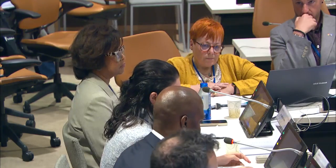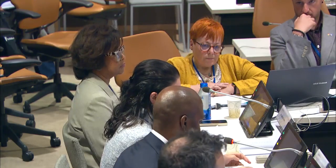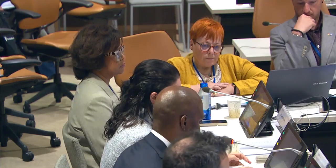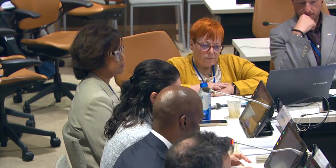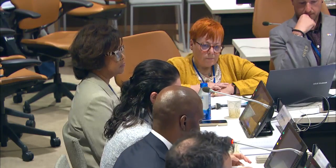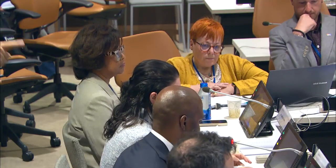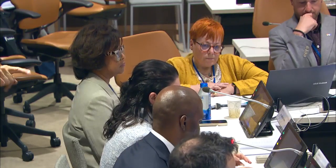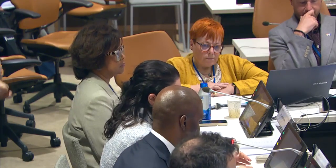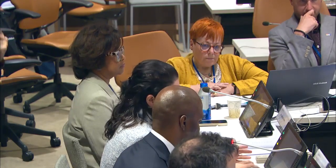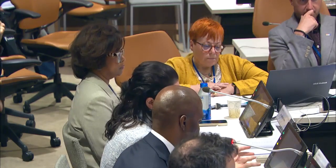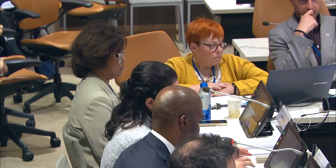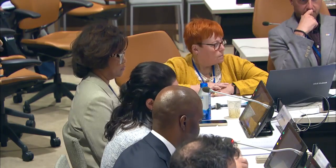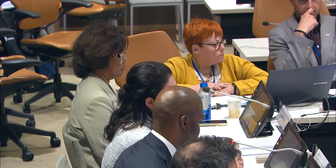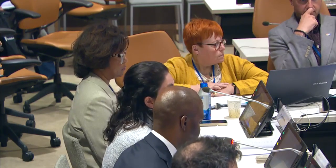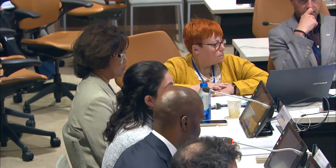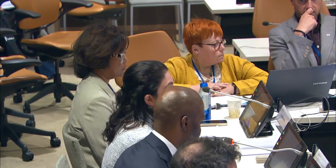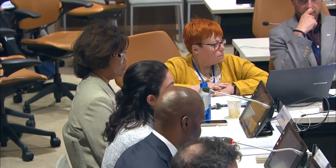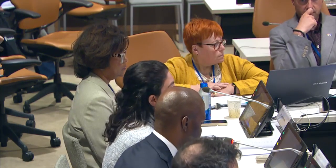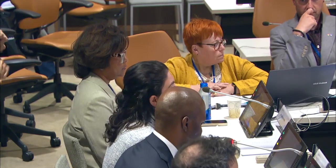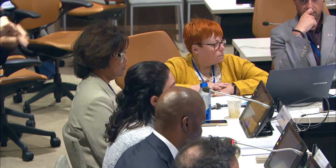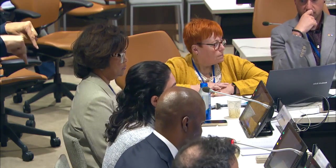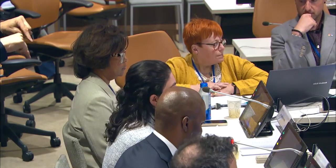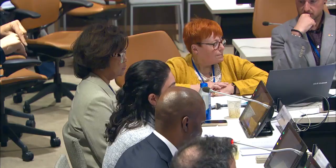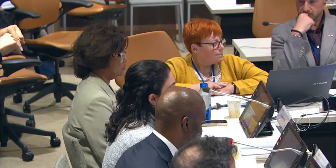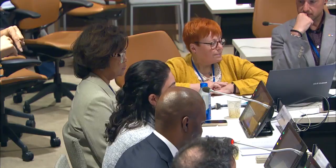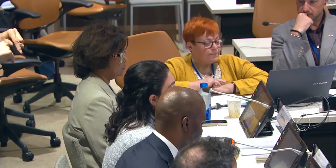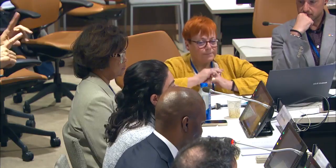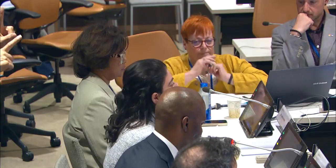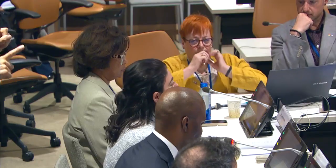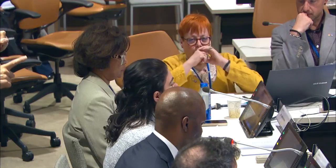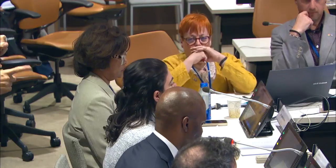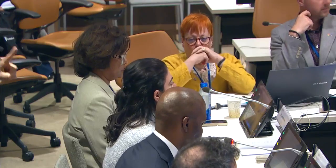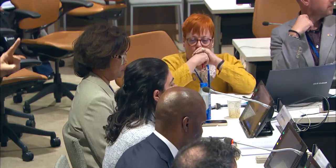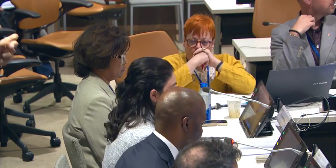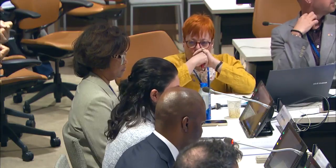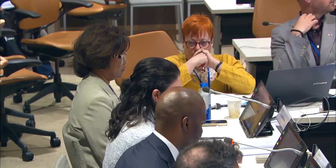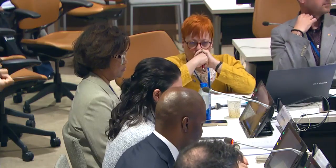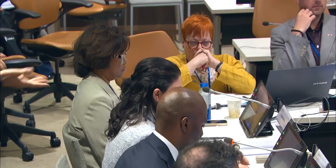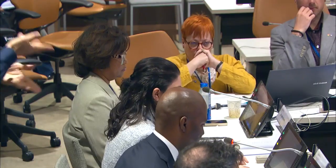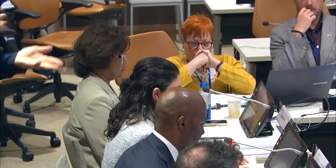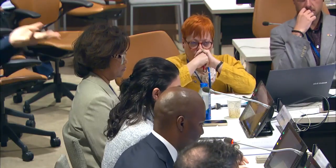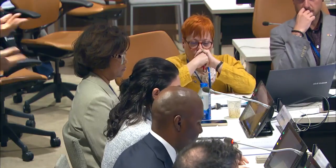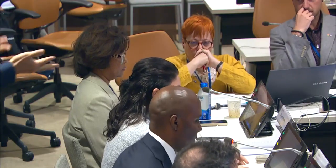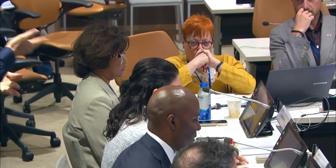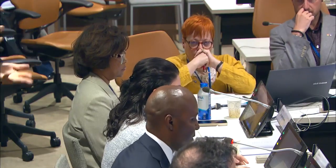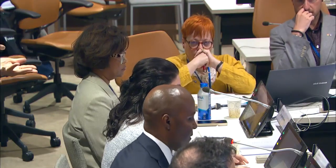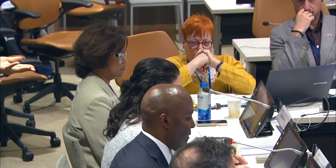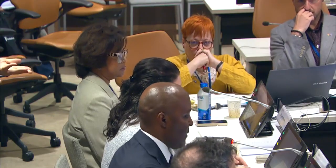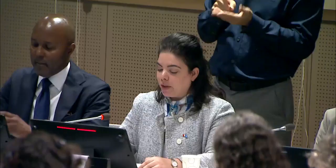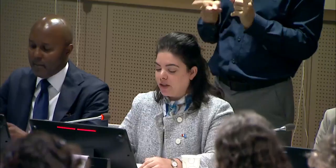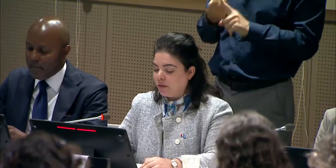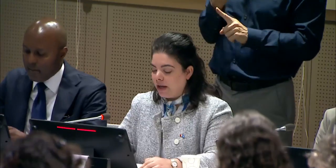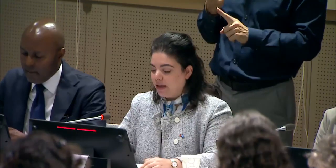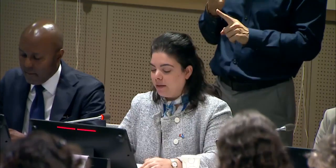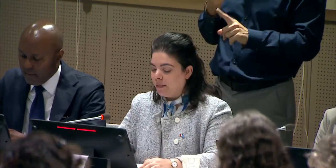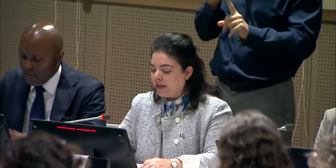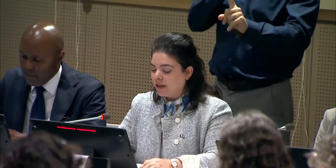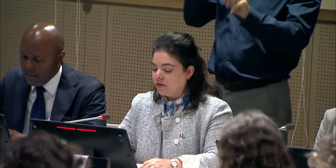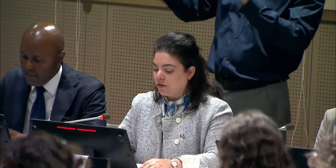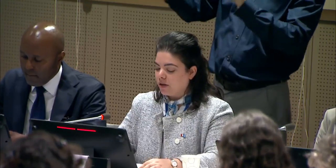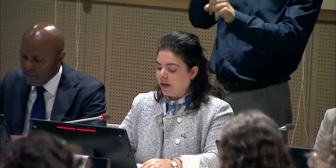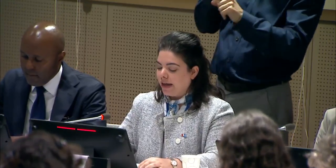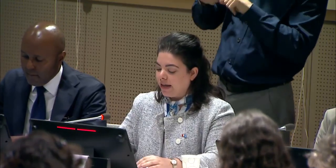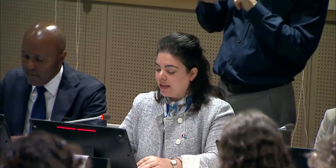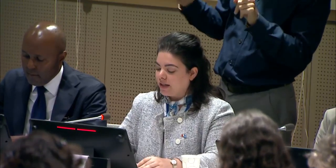important discussion, which is also an opportunity to share best practices together. In 2021,